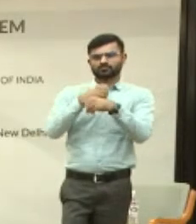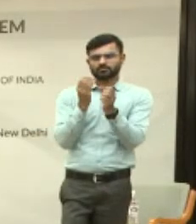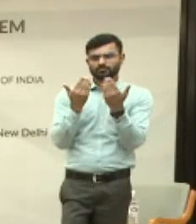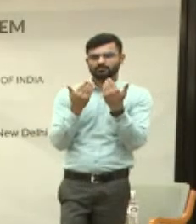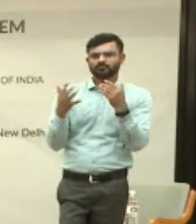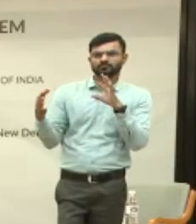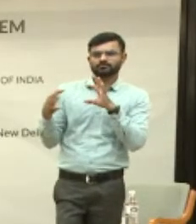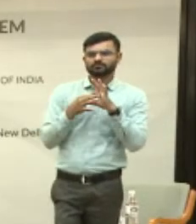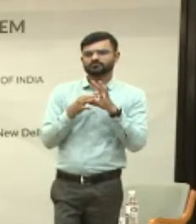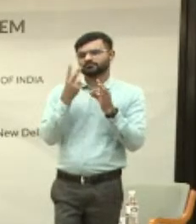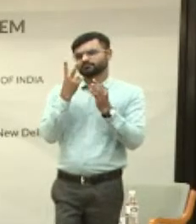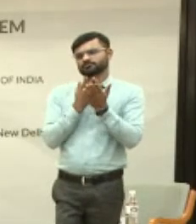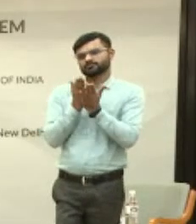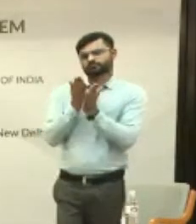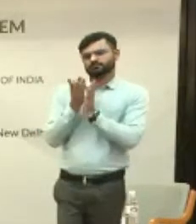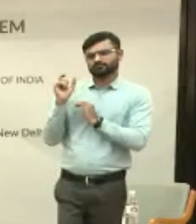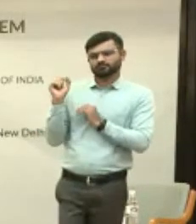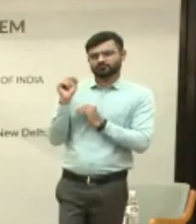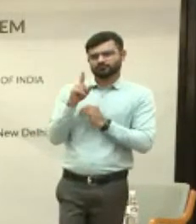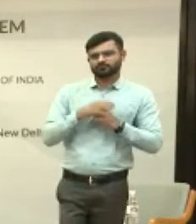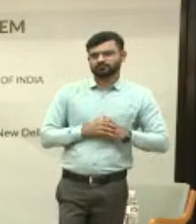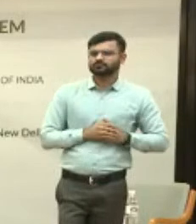basically, there are two questions. First,